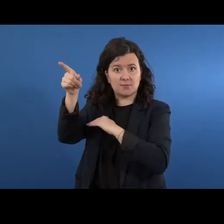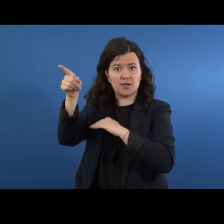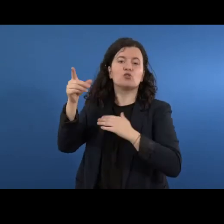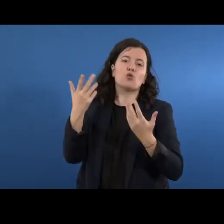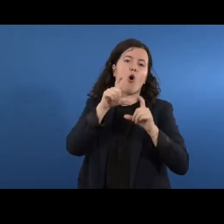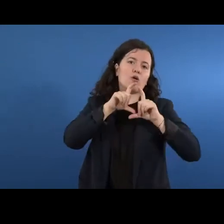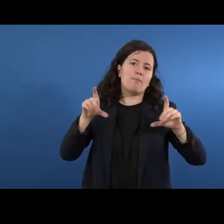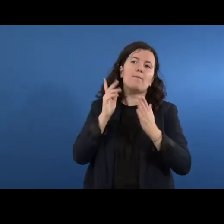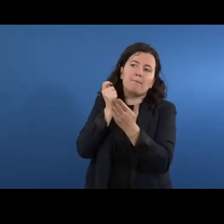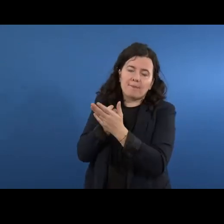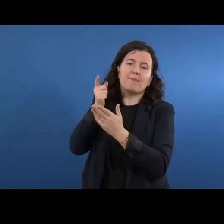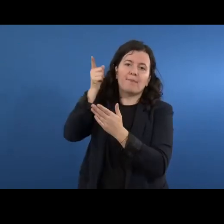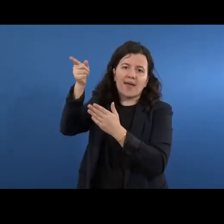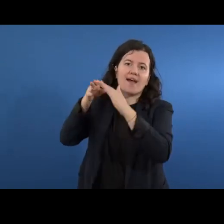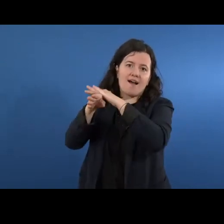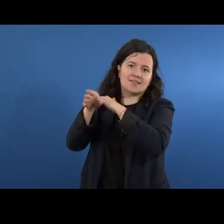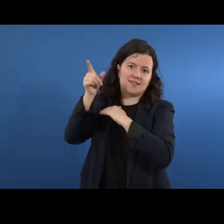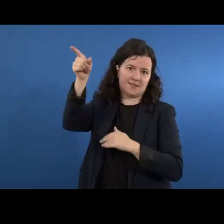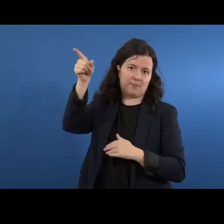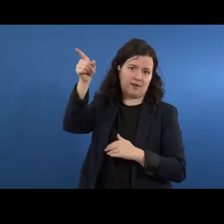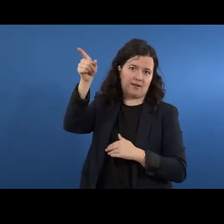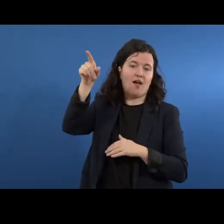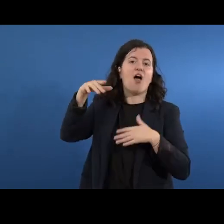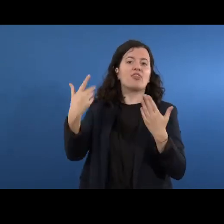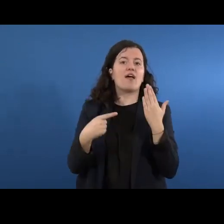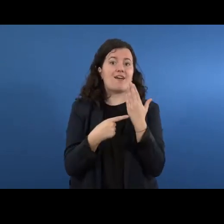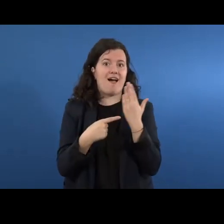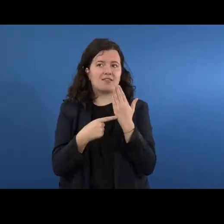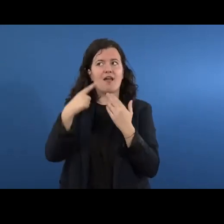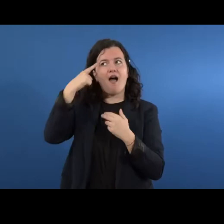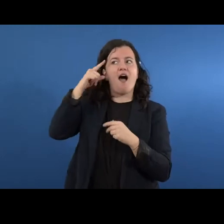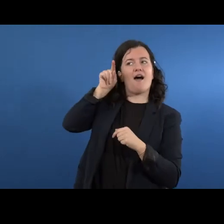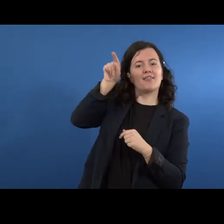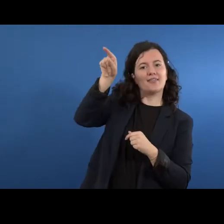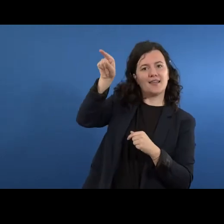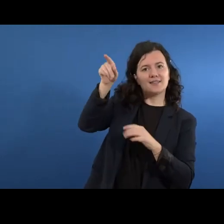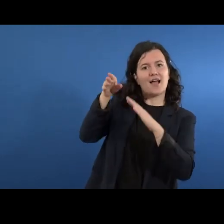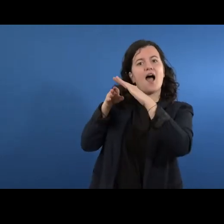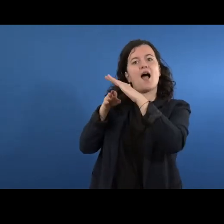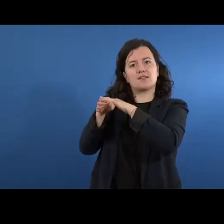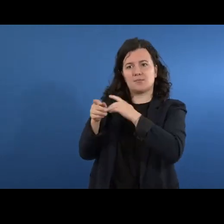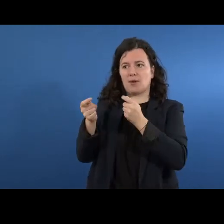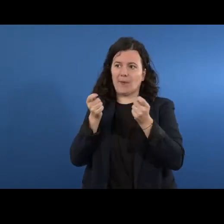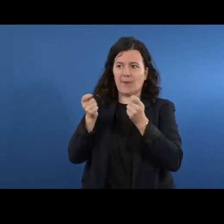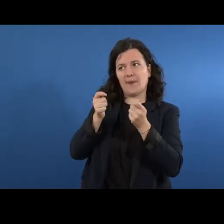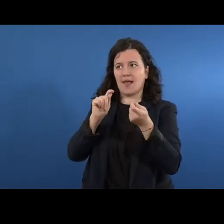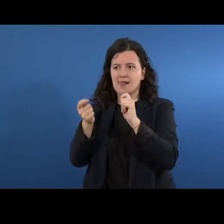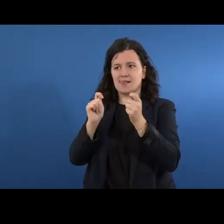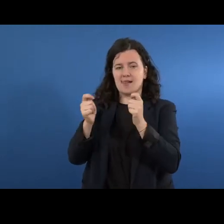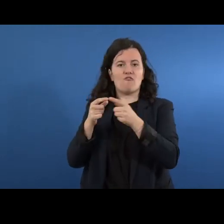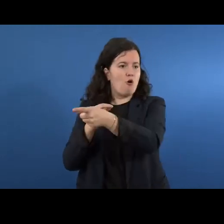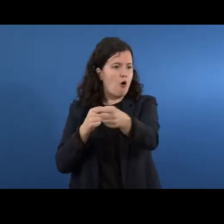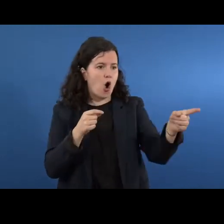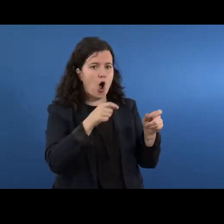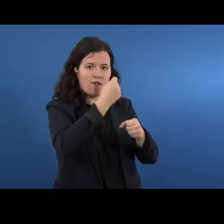such tools and for IT teams to be aware that such tools should be accessible for all of the employees.